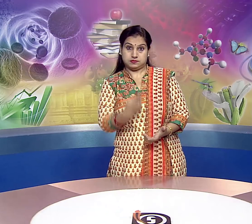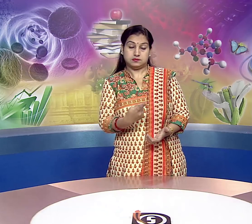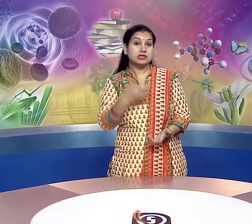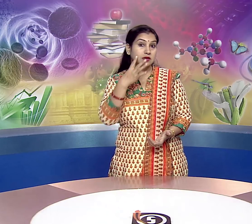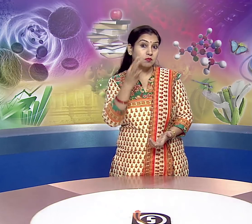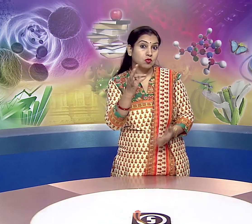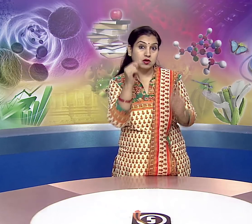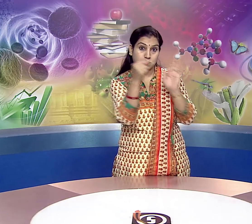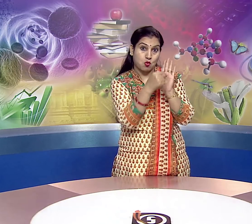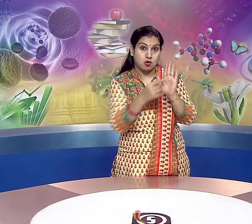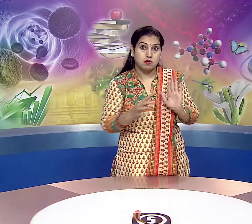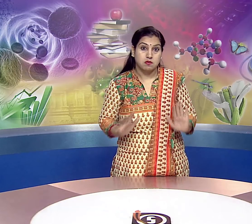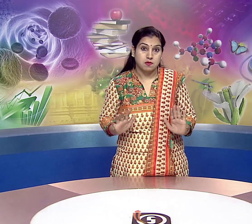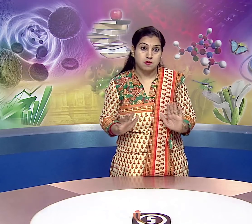important point